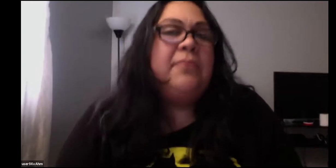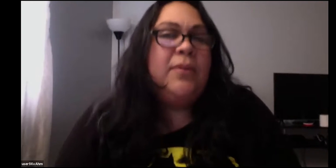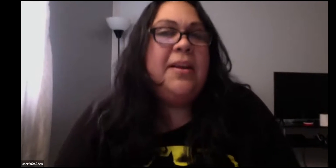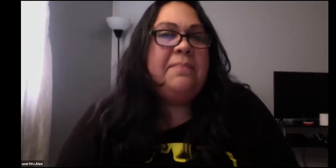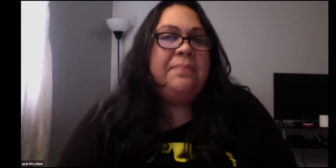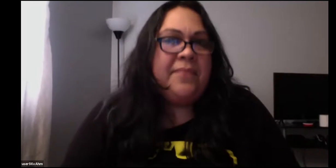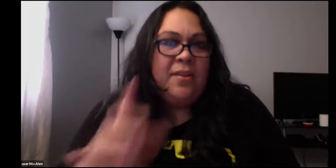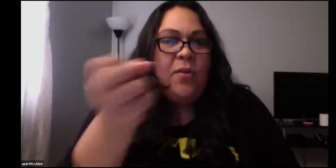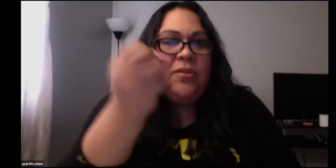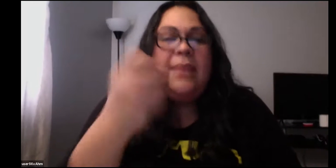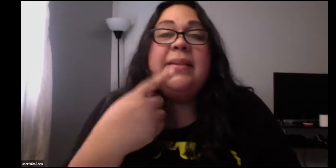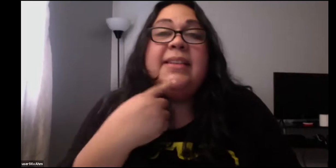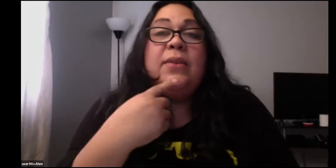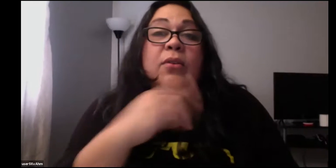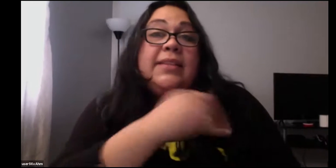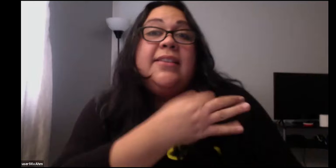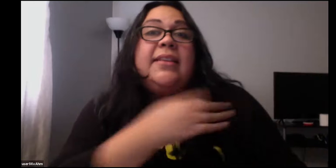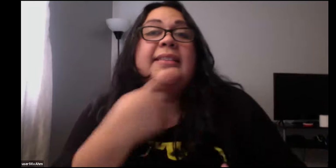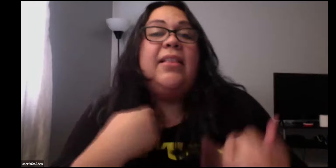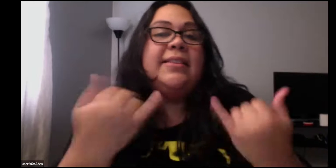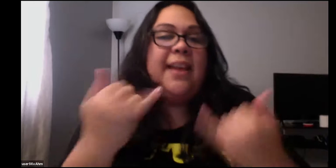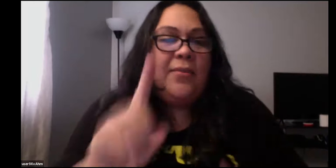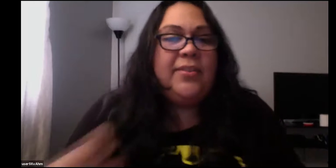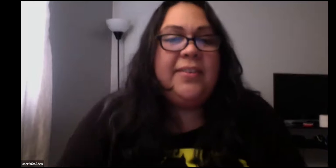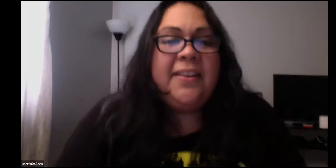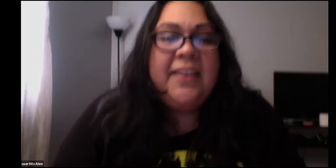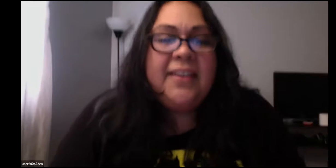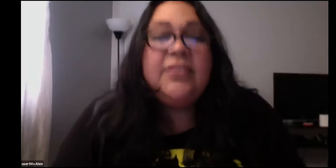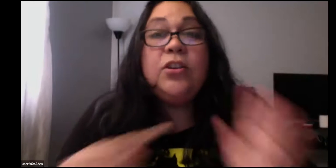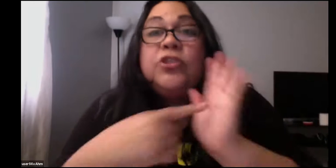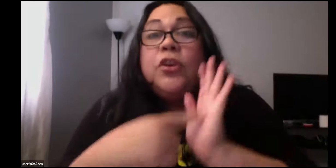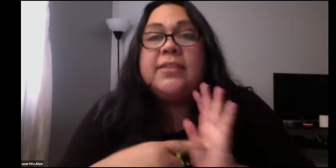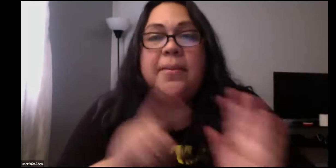okay? Hold on, let me see what Jose is gonna tell us now. Hold on. He's gonna show us something.